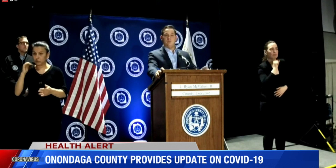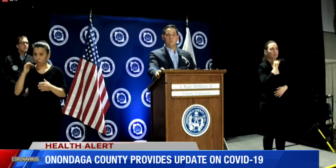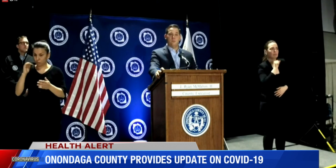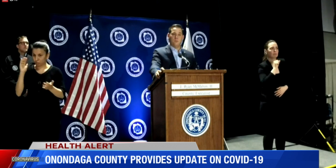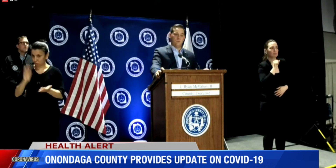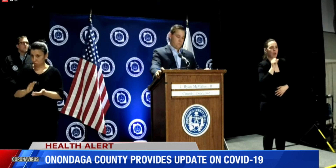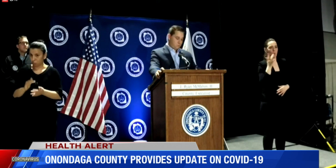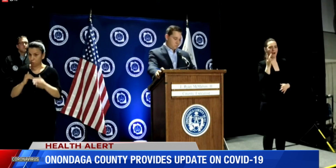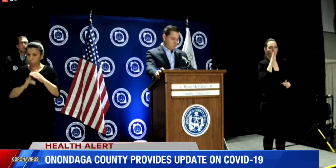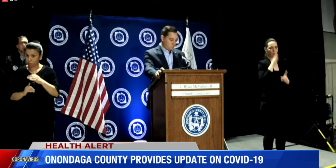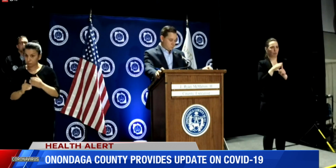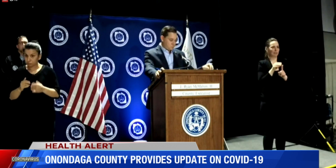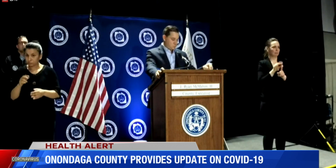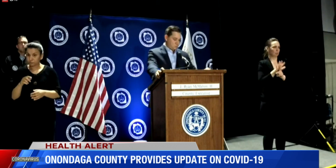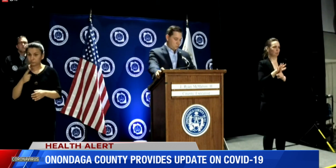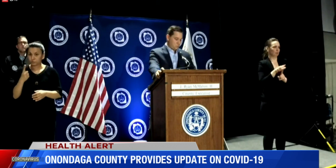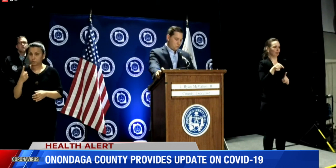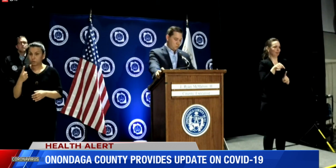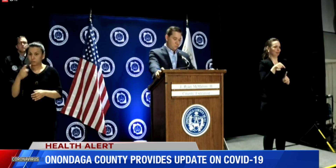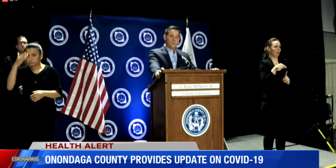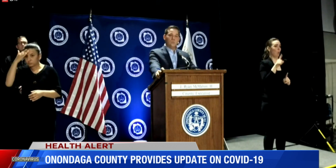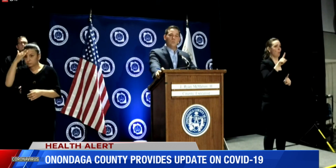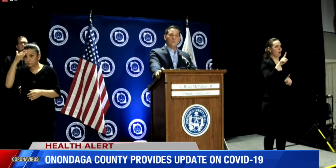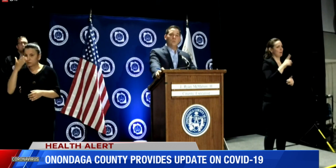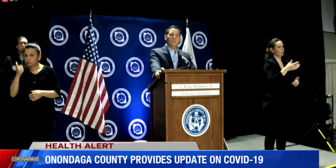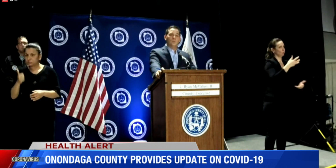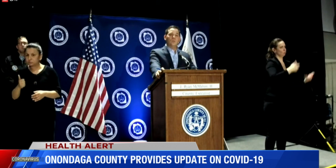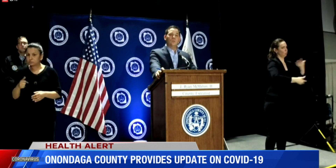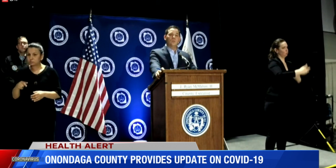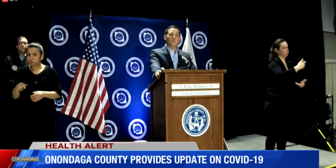play date. Okay. So my question